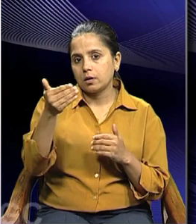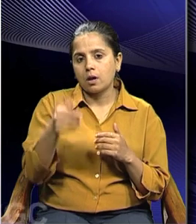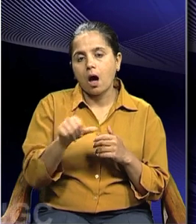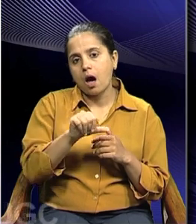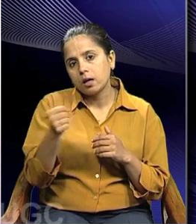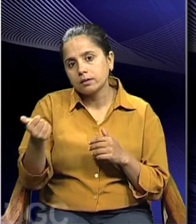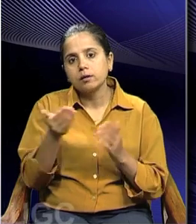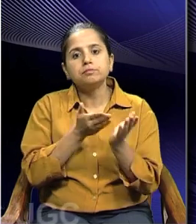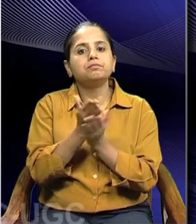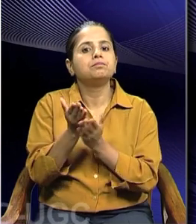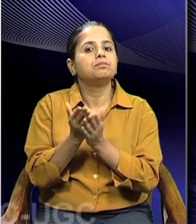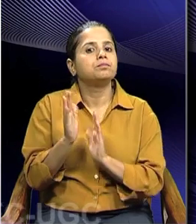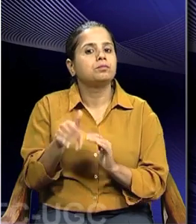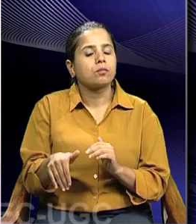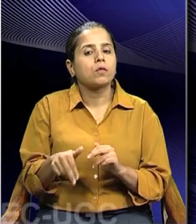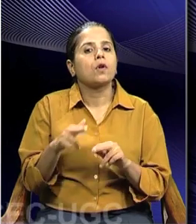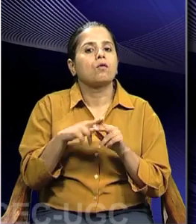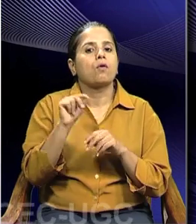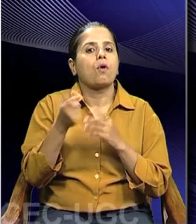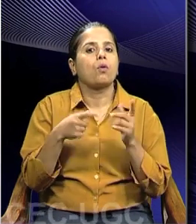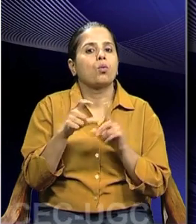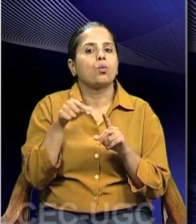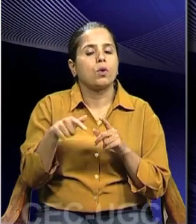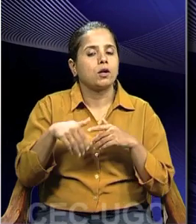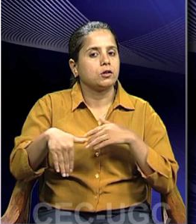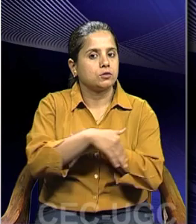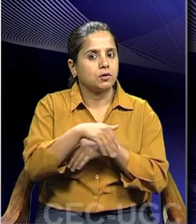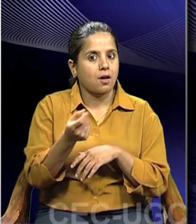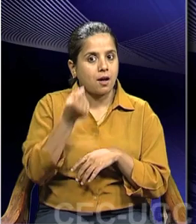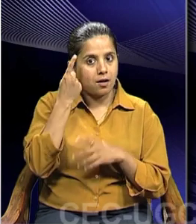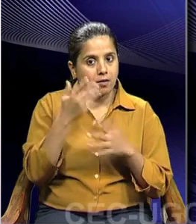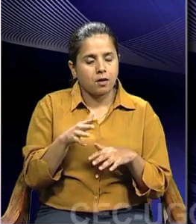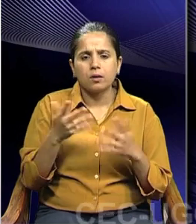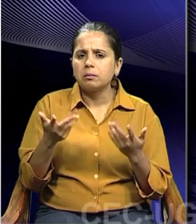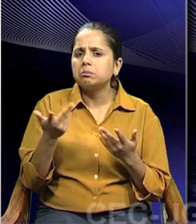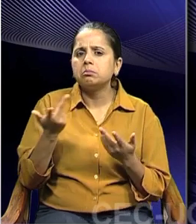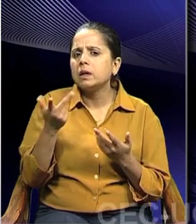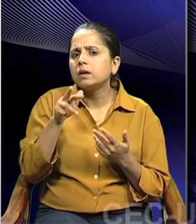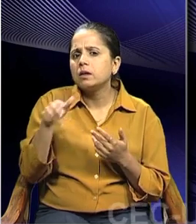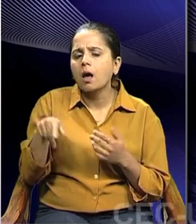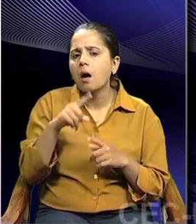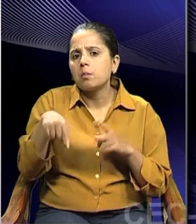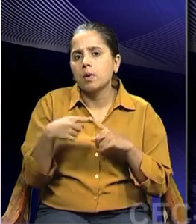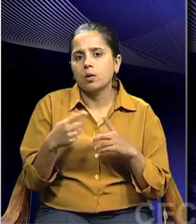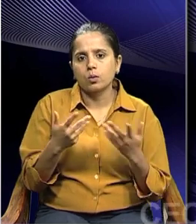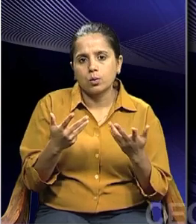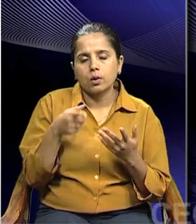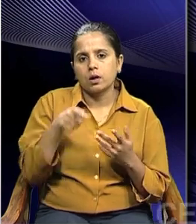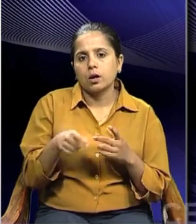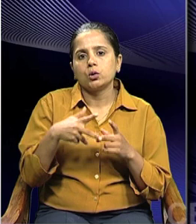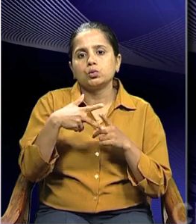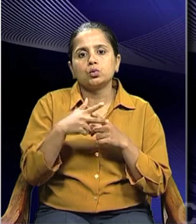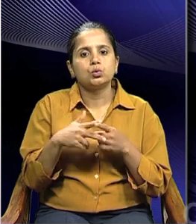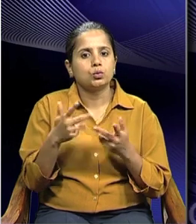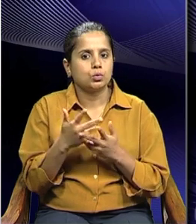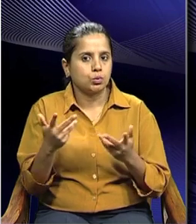another dimension of forward engineering after understanding what it is basically all about and what are the tools